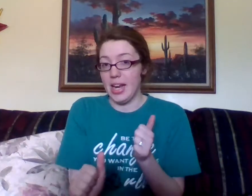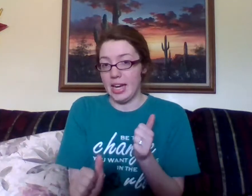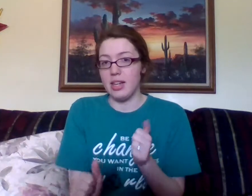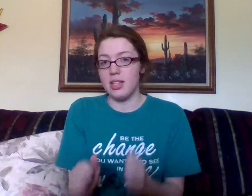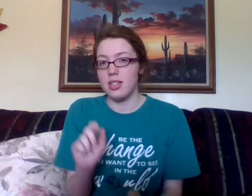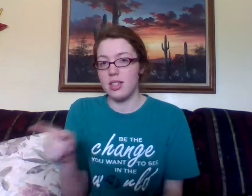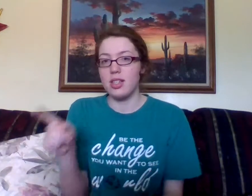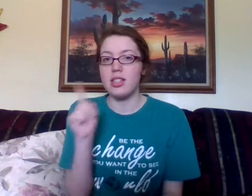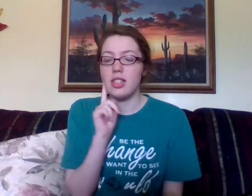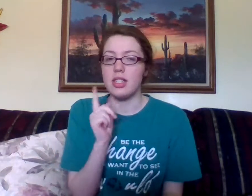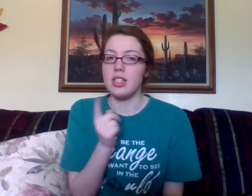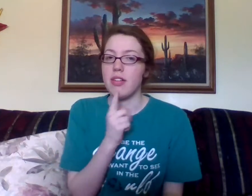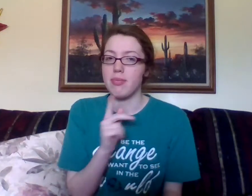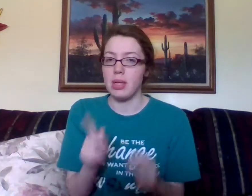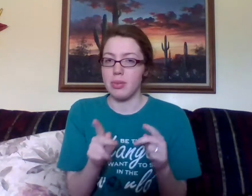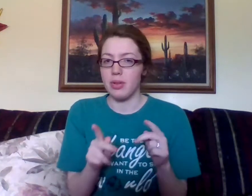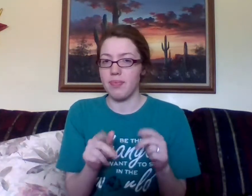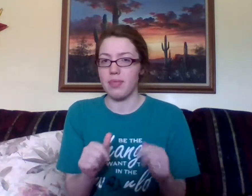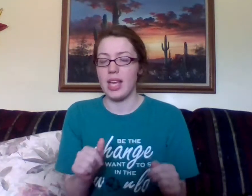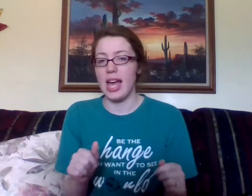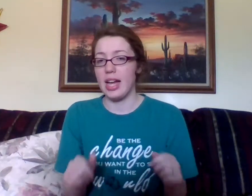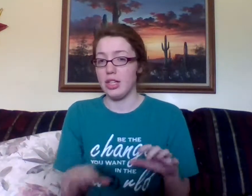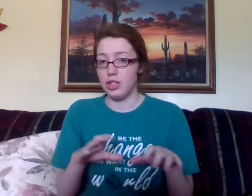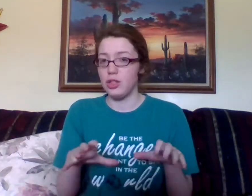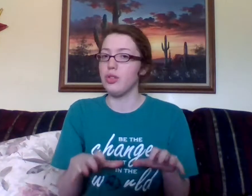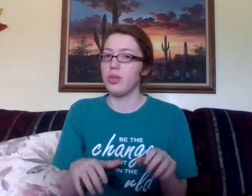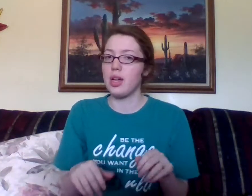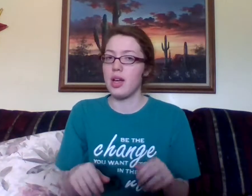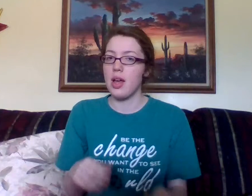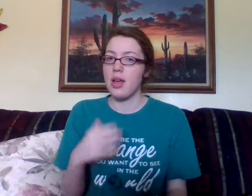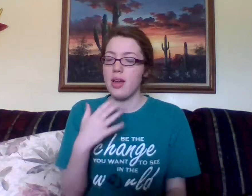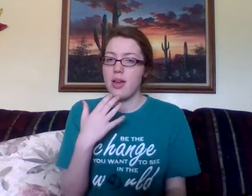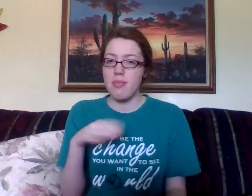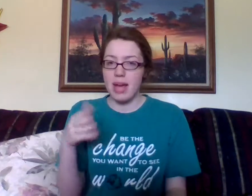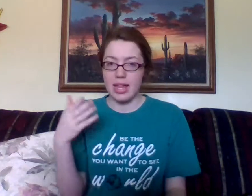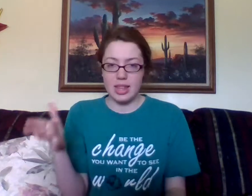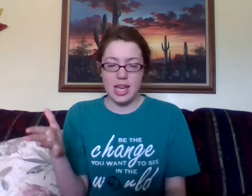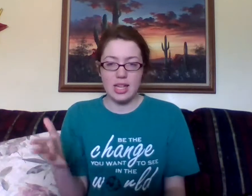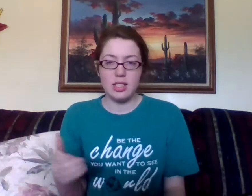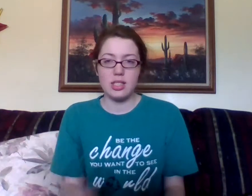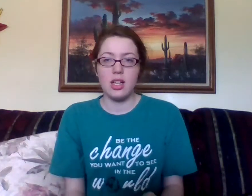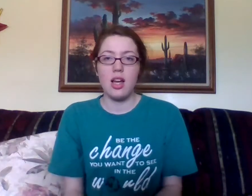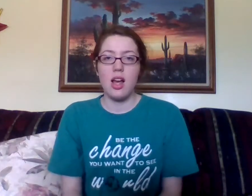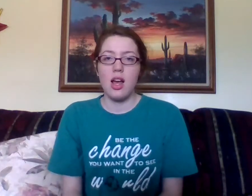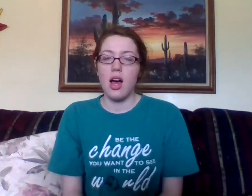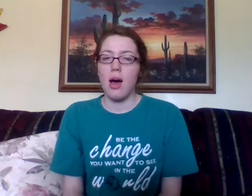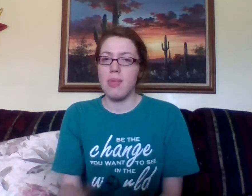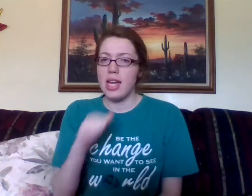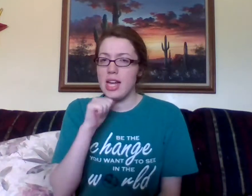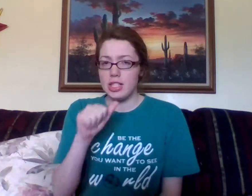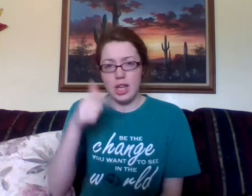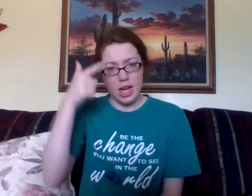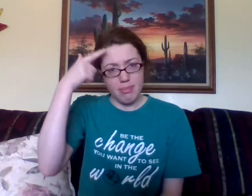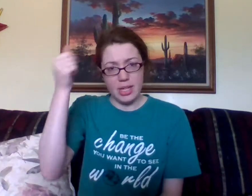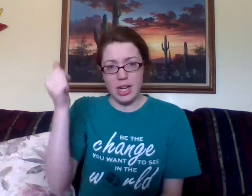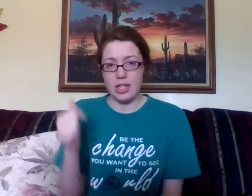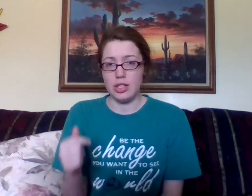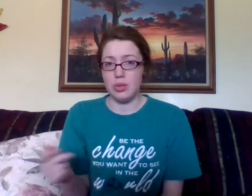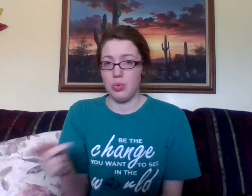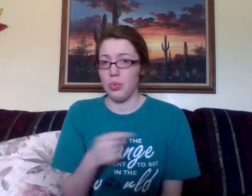mean to deaf people and do bad things. It's not because